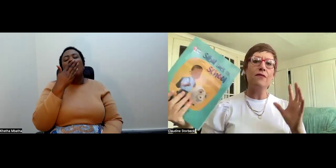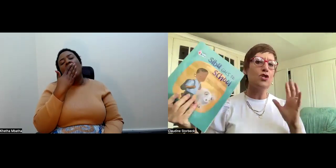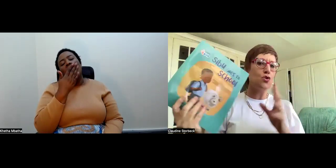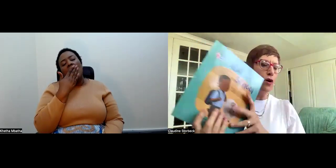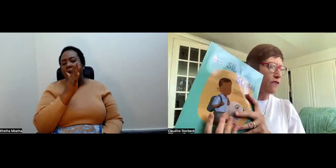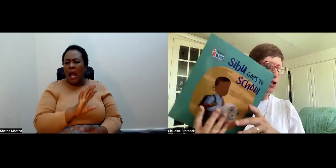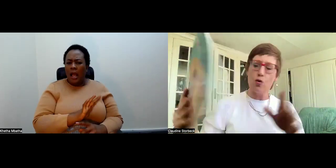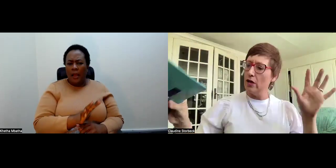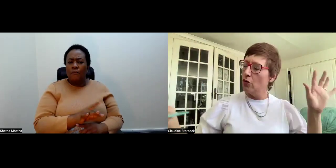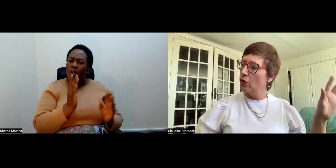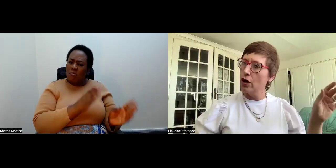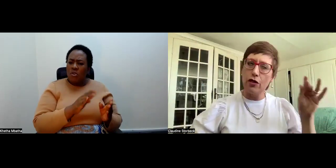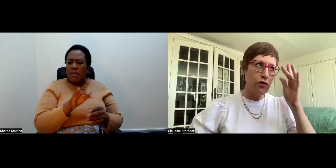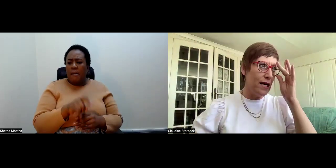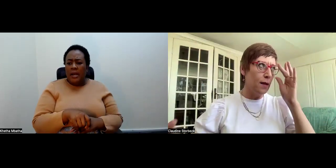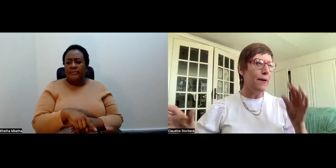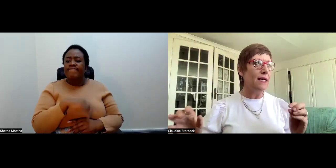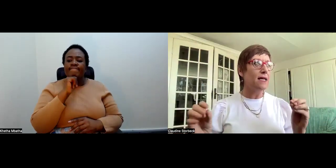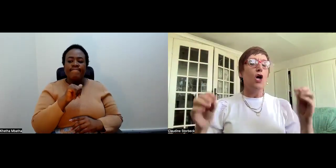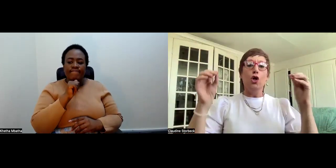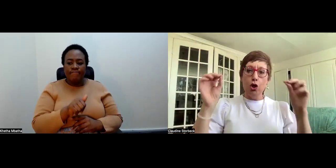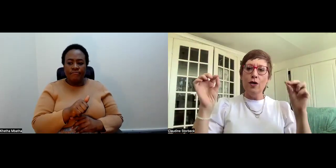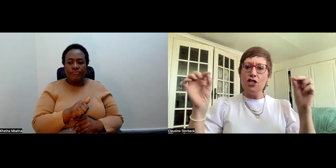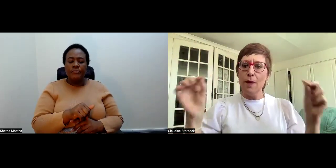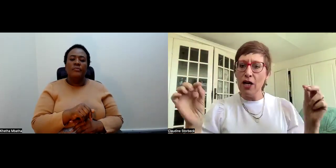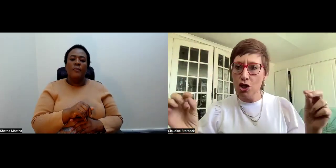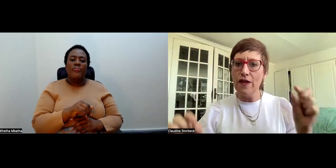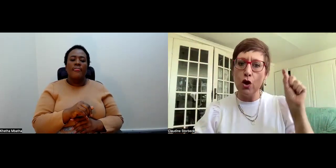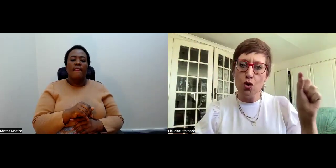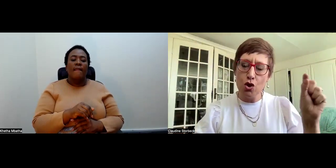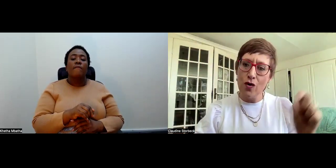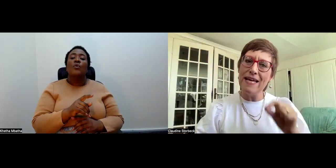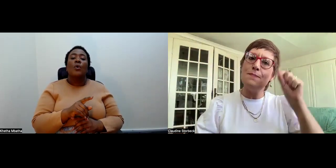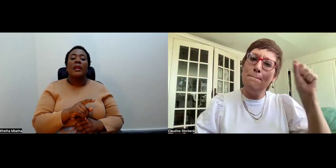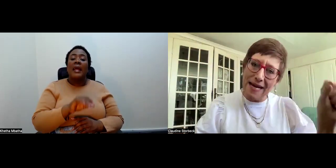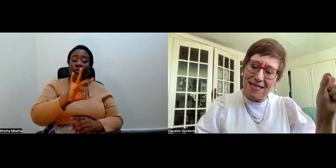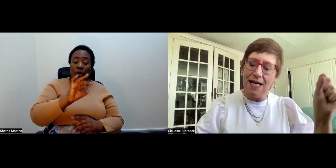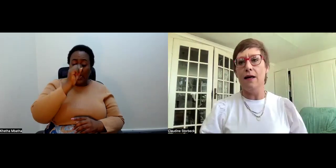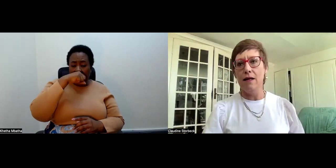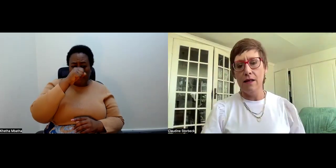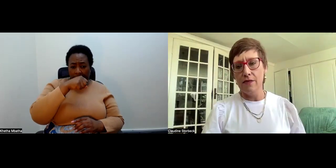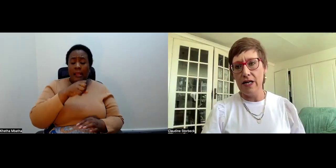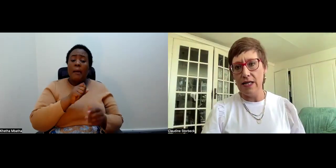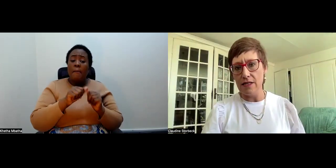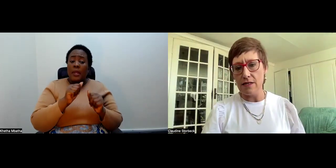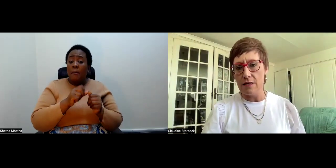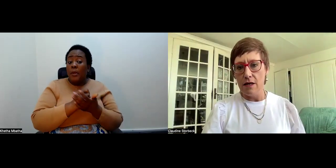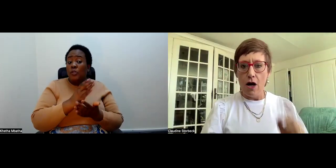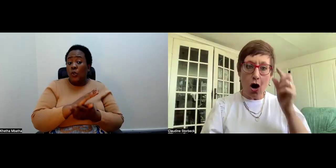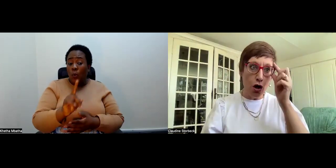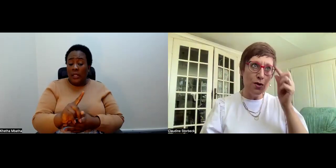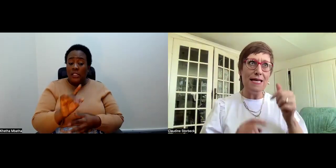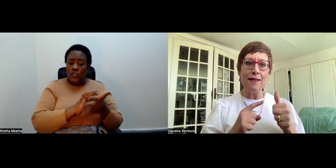you're telling the story of this or the 3 little pigs, you need to make sure that your story is better than it